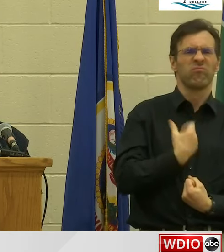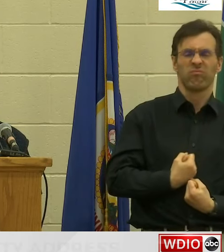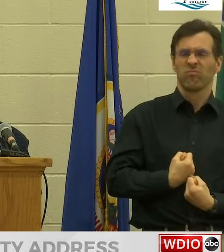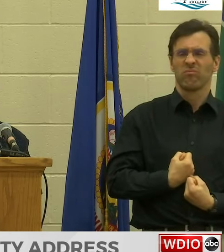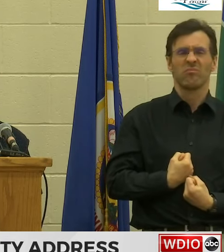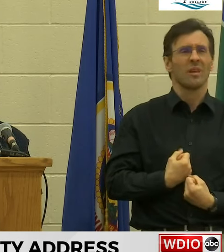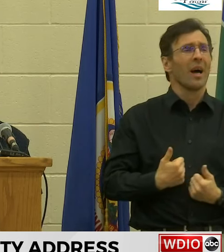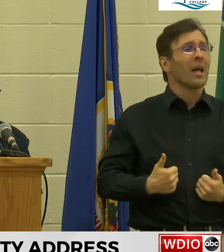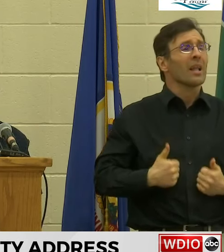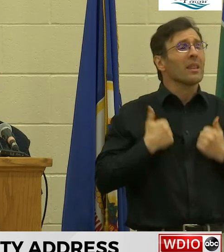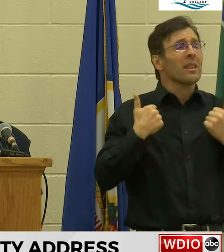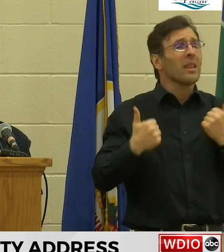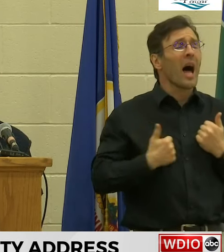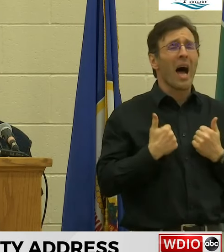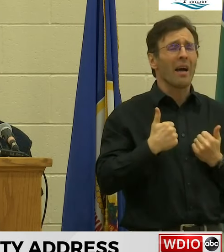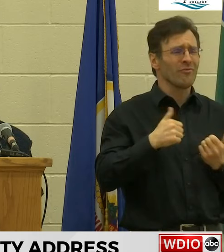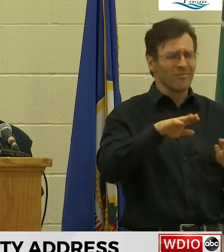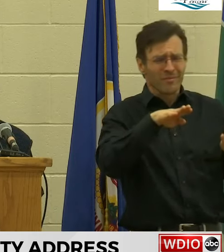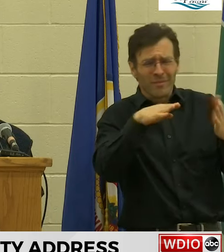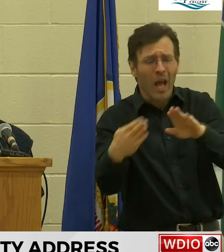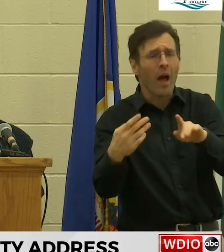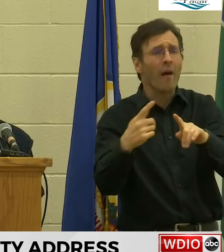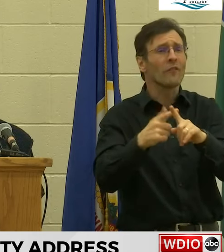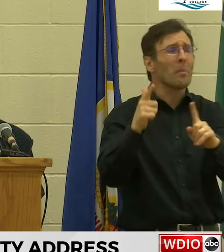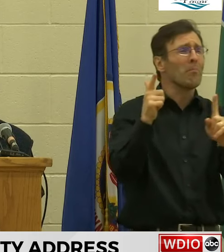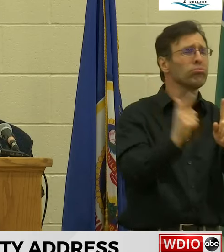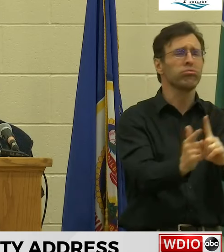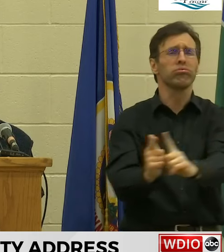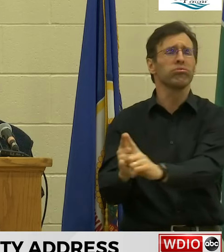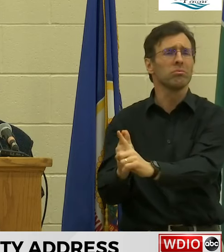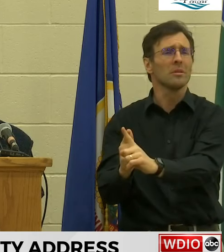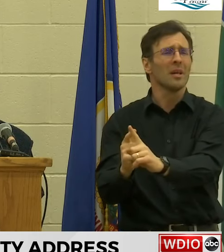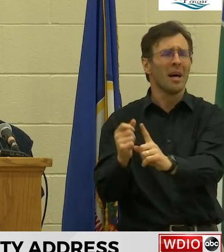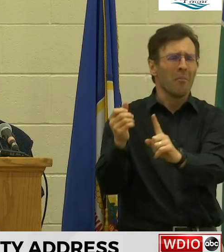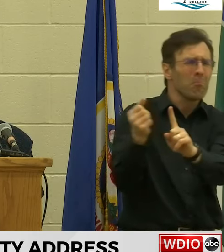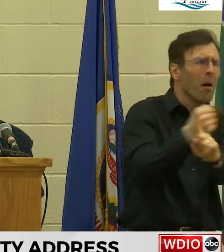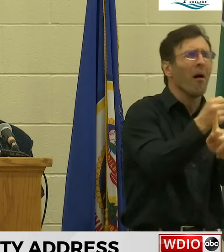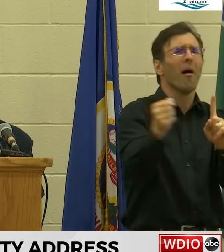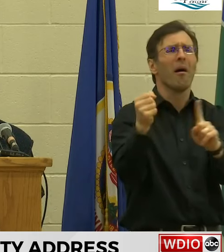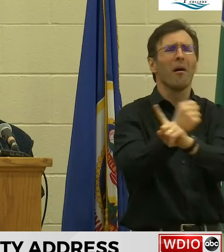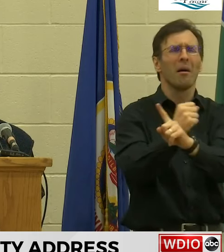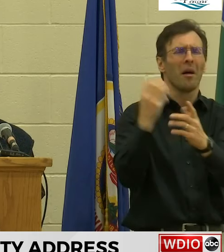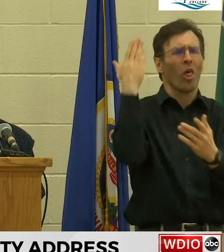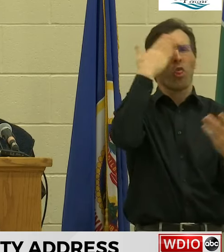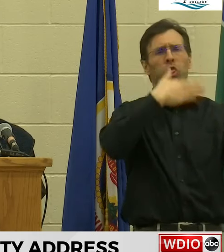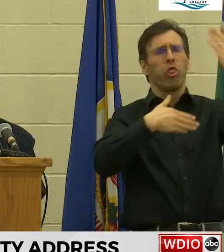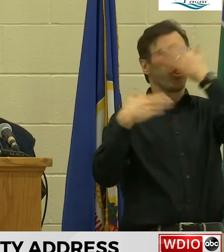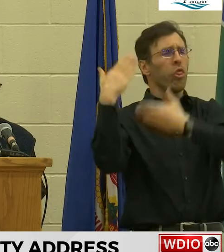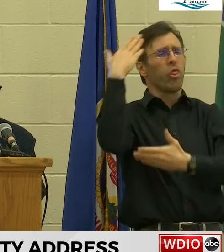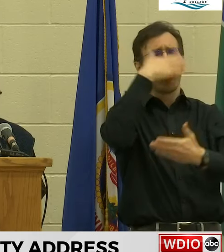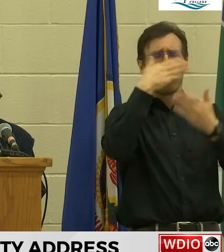by bullets and bullying and blindness? What